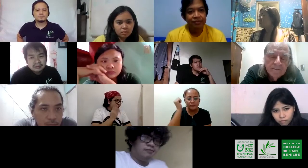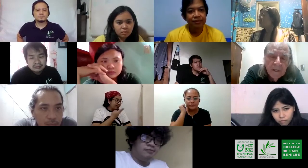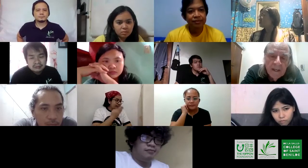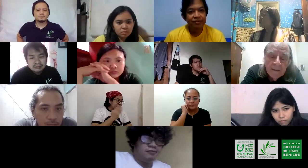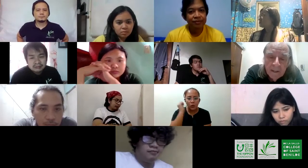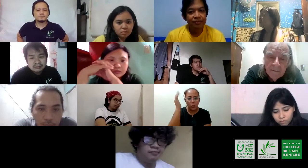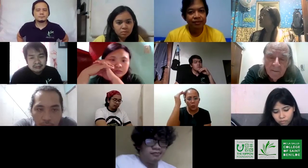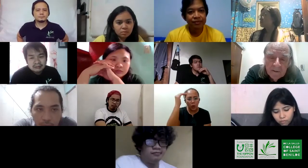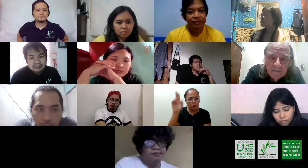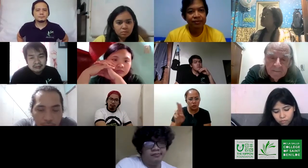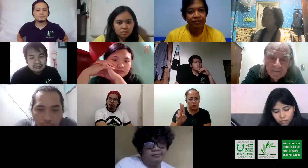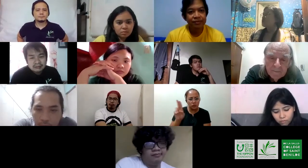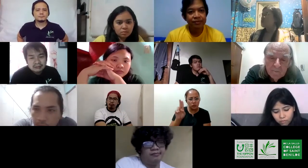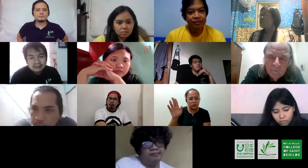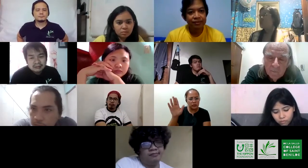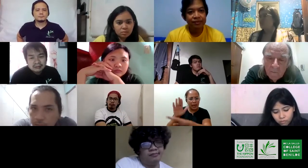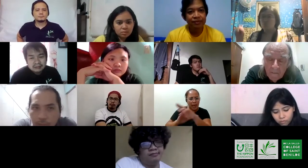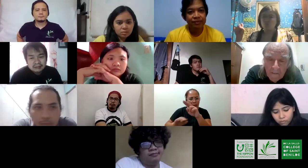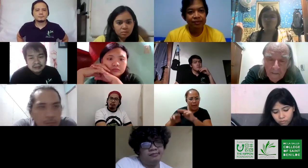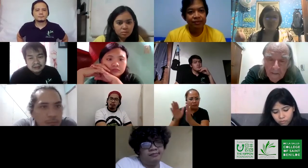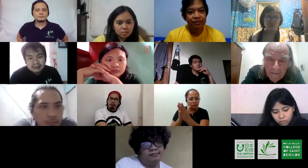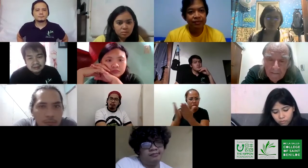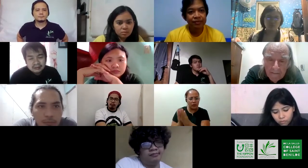handbooks and not textbooks?